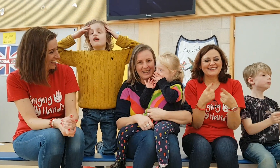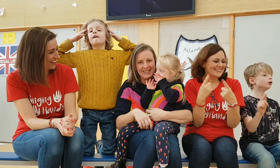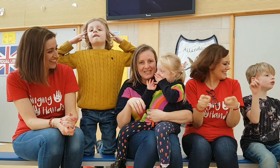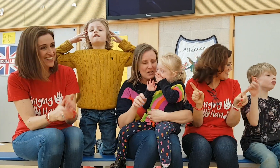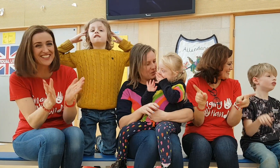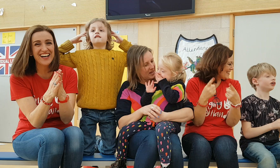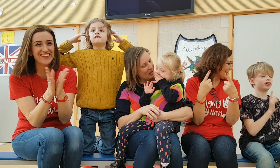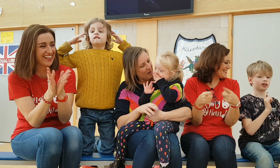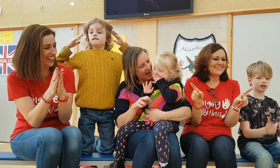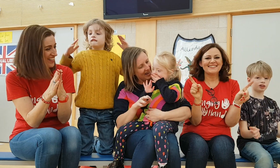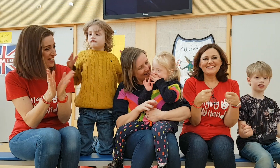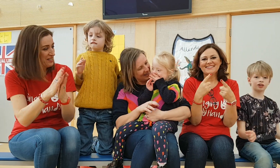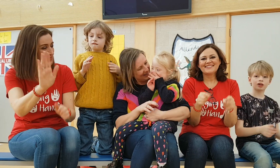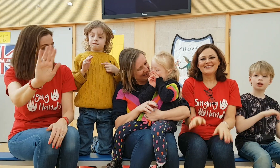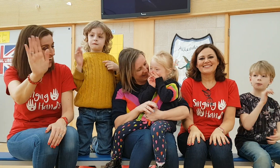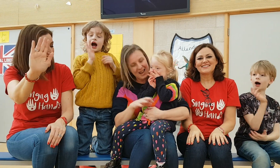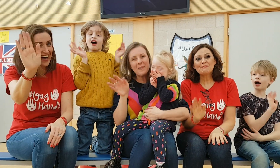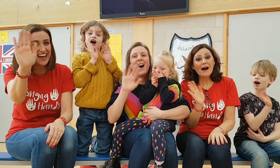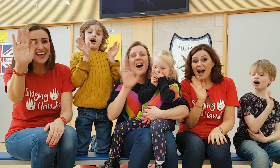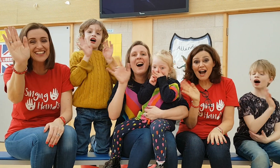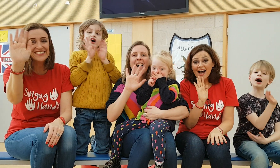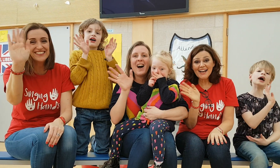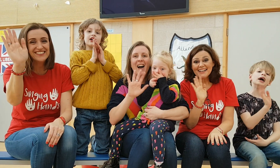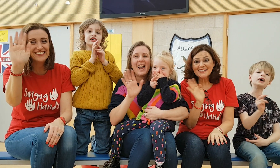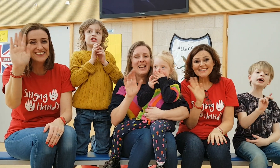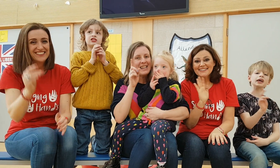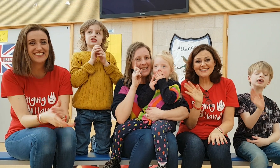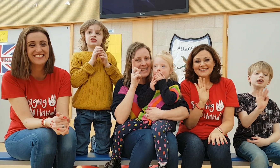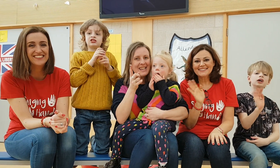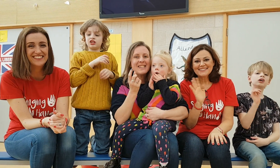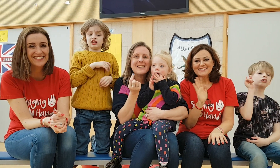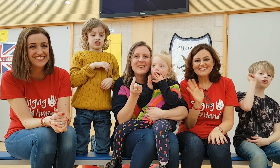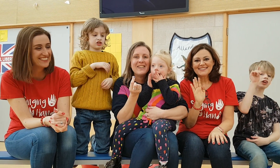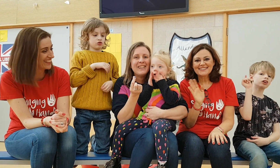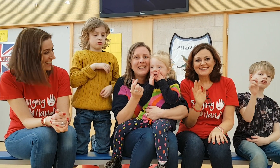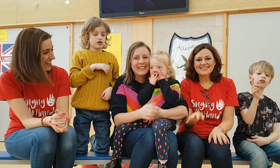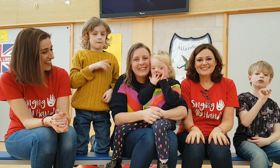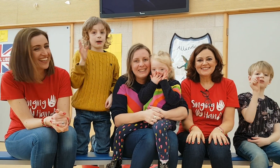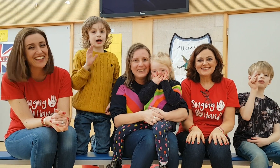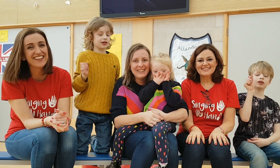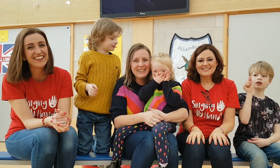Music. Brilliant. Music. Good job. Bye. Bye. See you soon. Bye-bye.